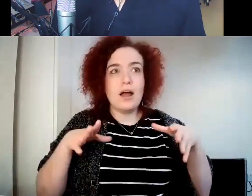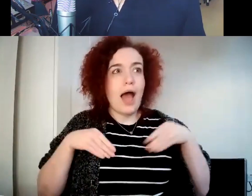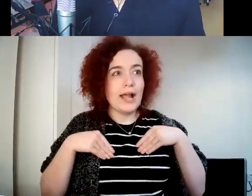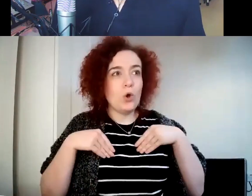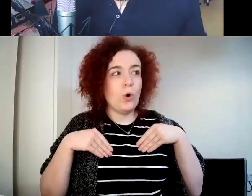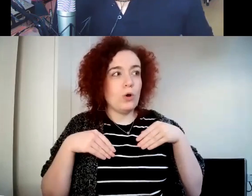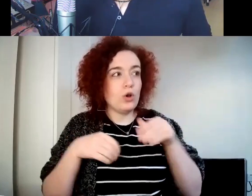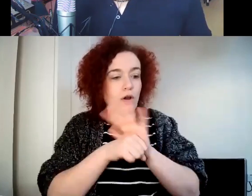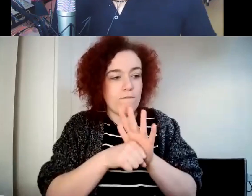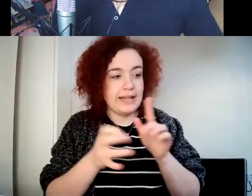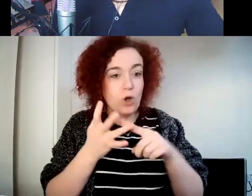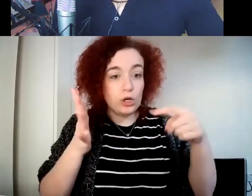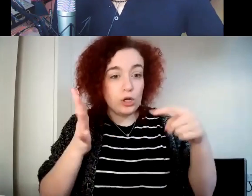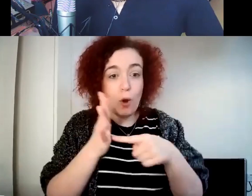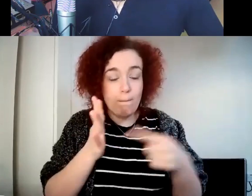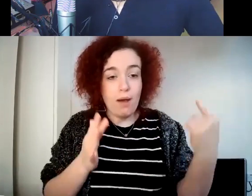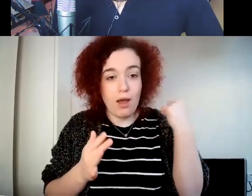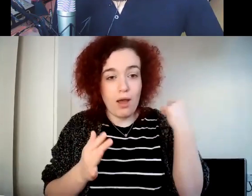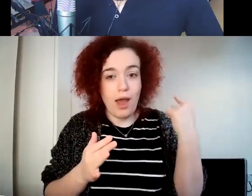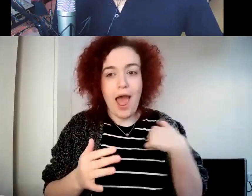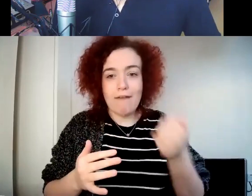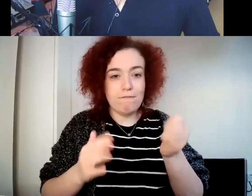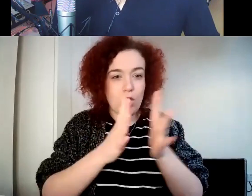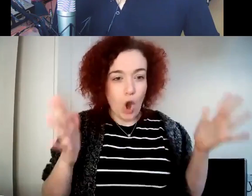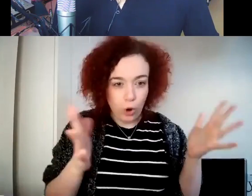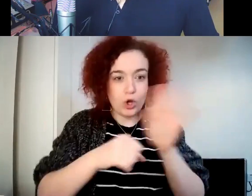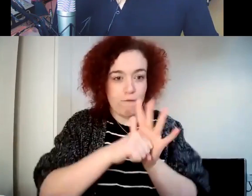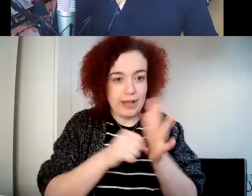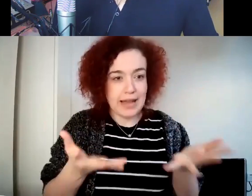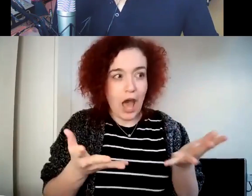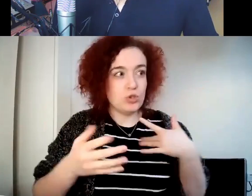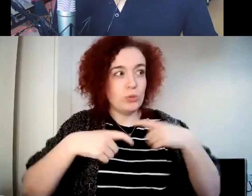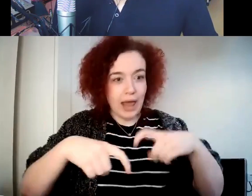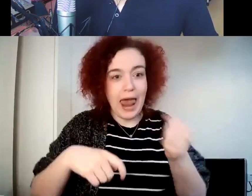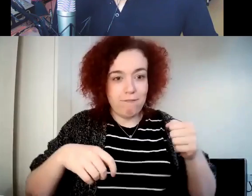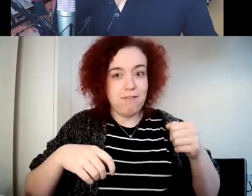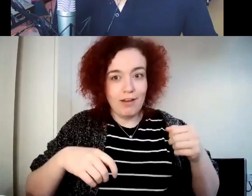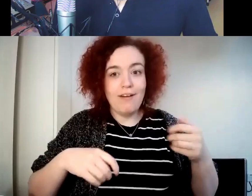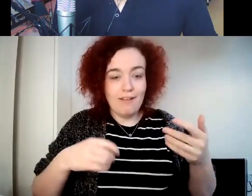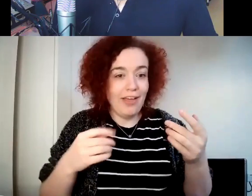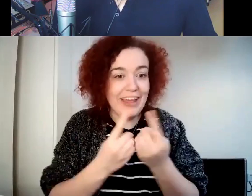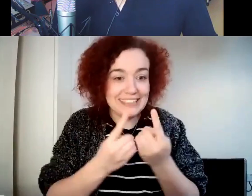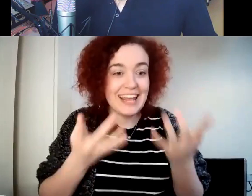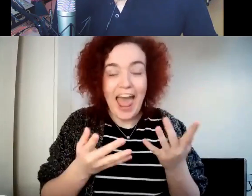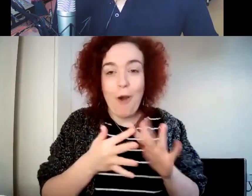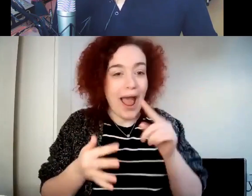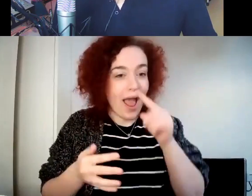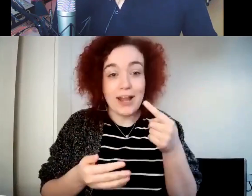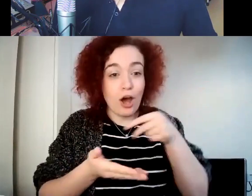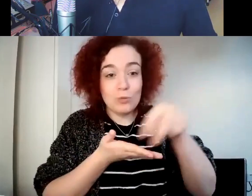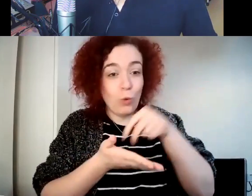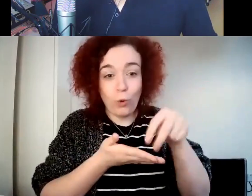Oh, definitely. I caught COVID in October last year, and I have long COVID now. So I still